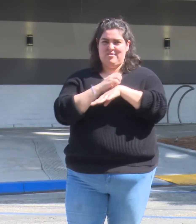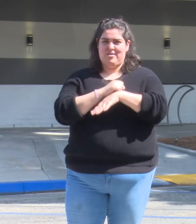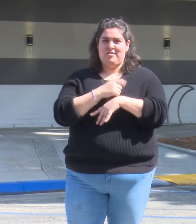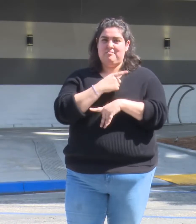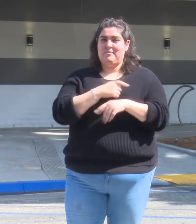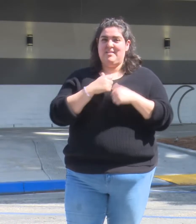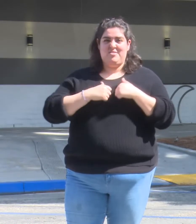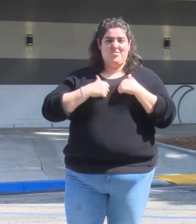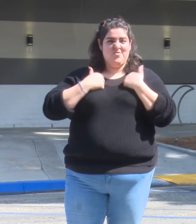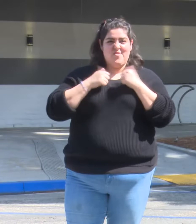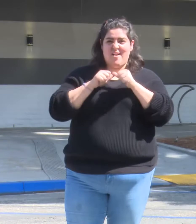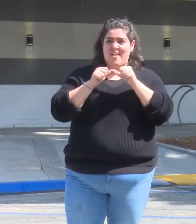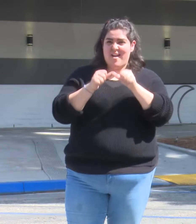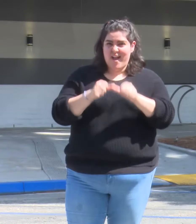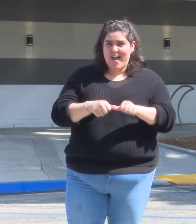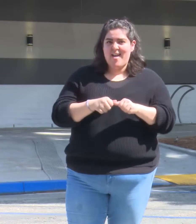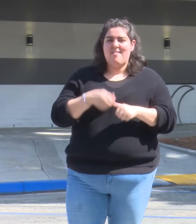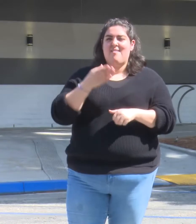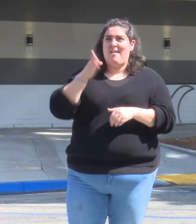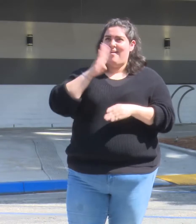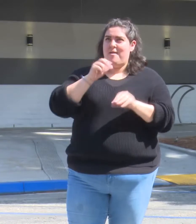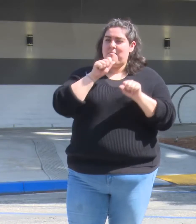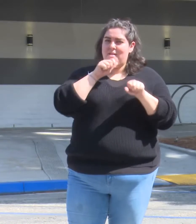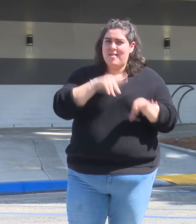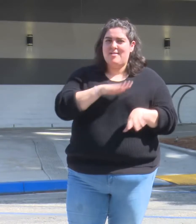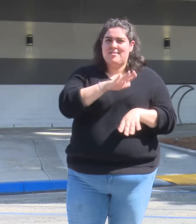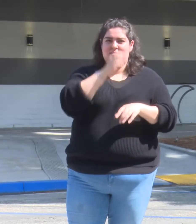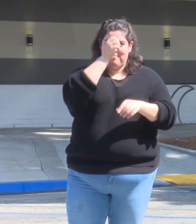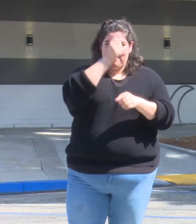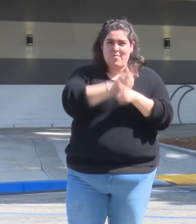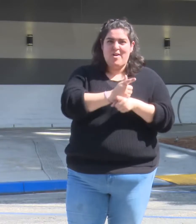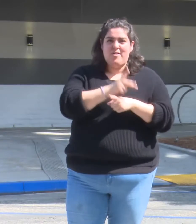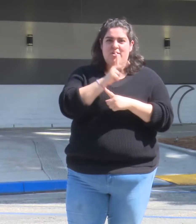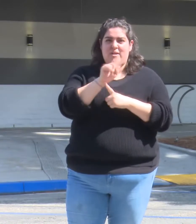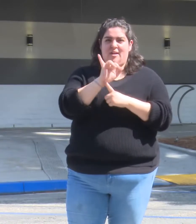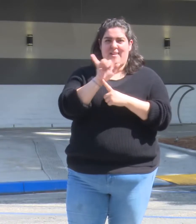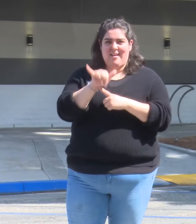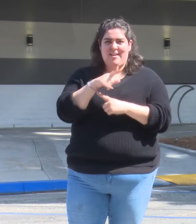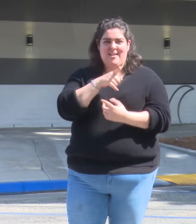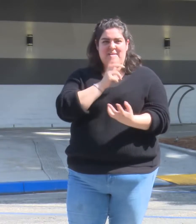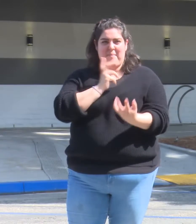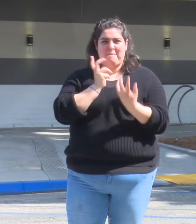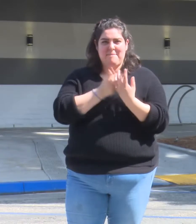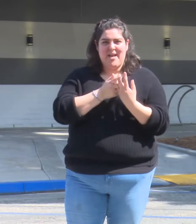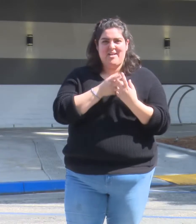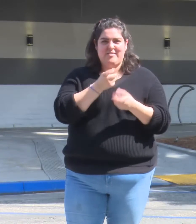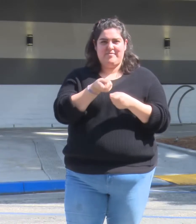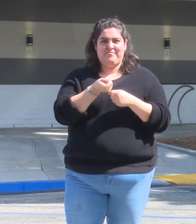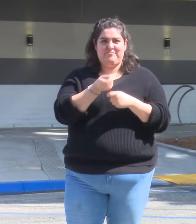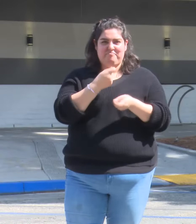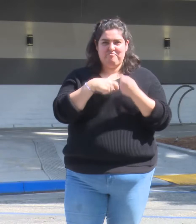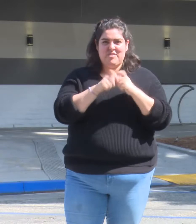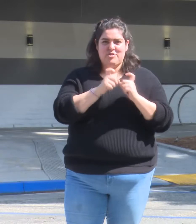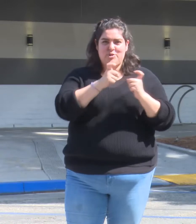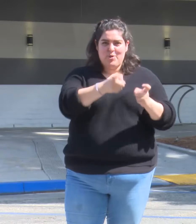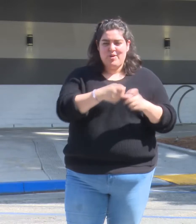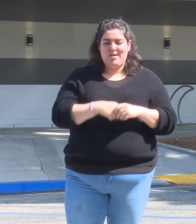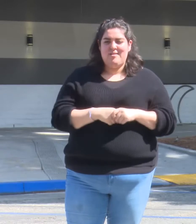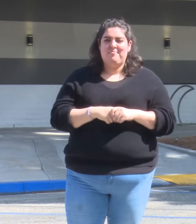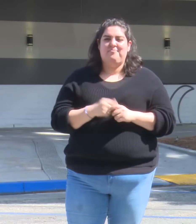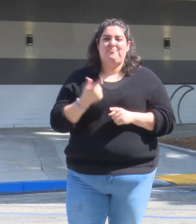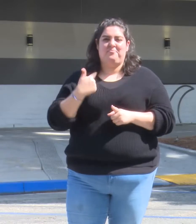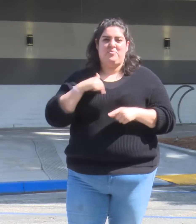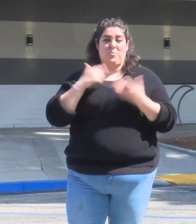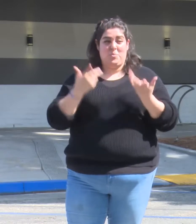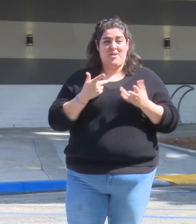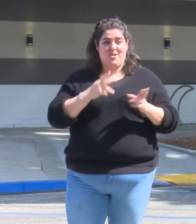thank his God bless and thank you his brother Kenny, because he was the match. We're here to honor Ron.